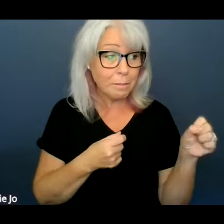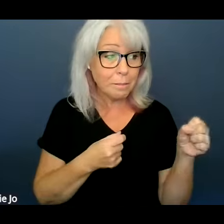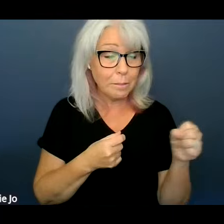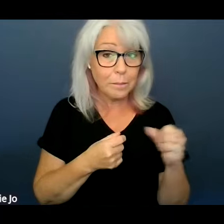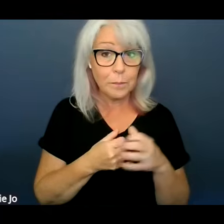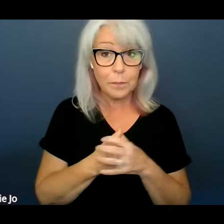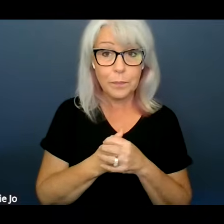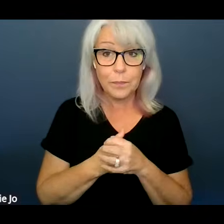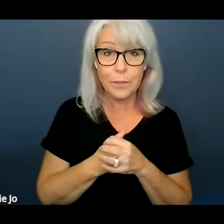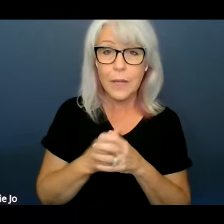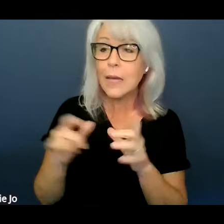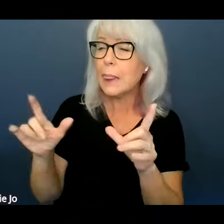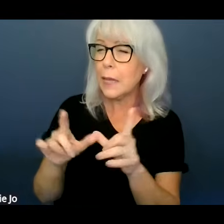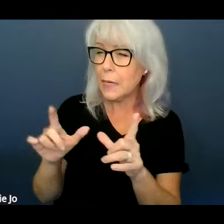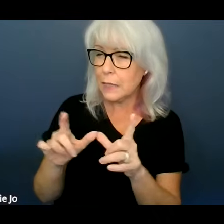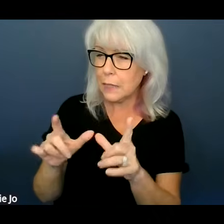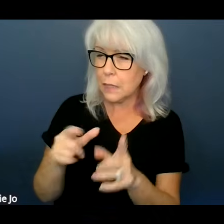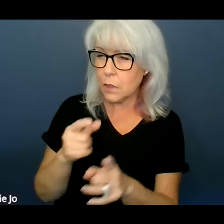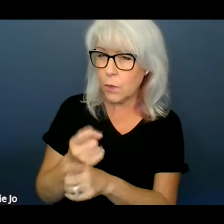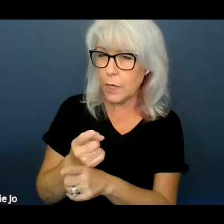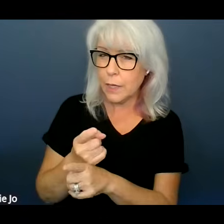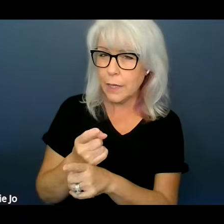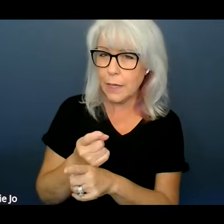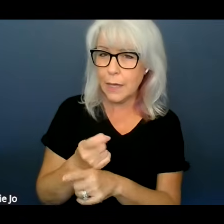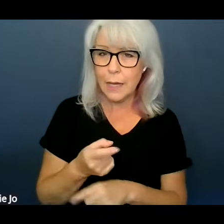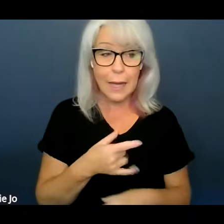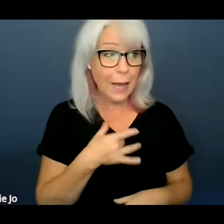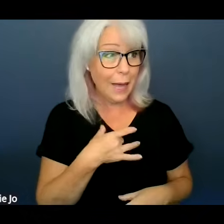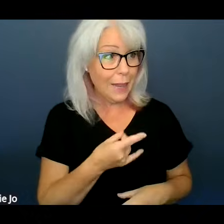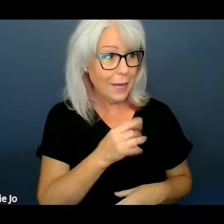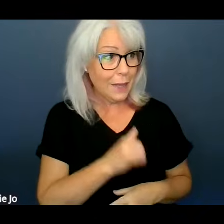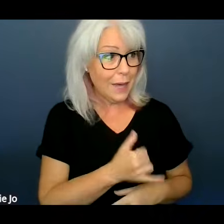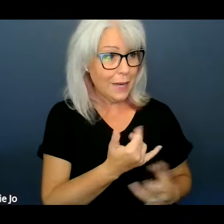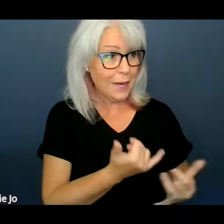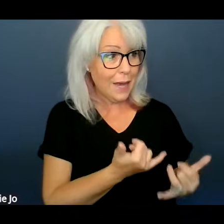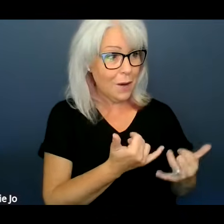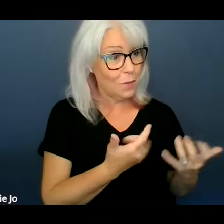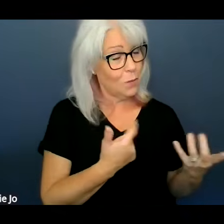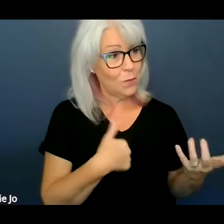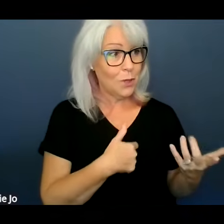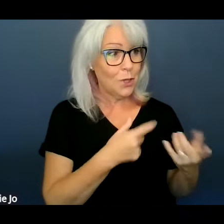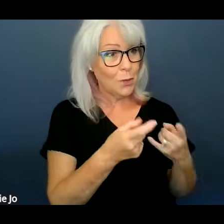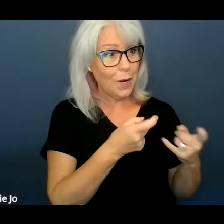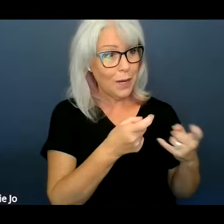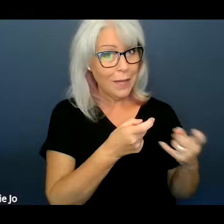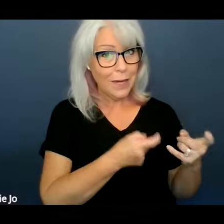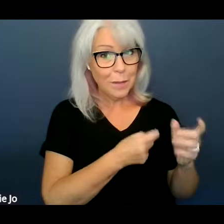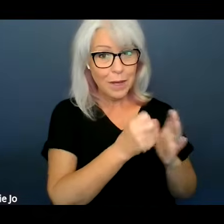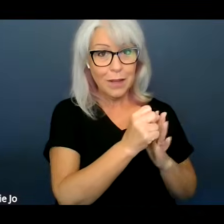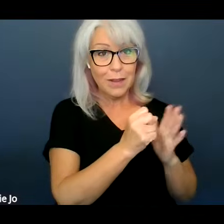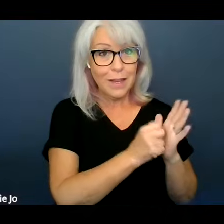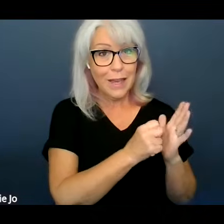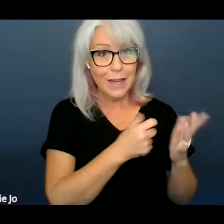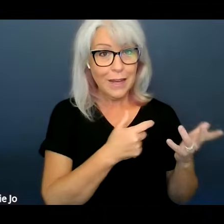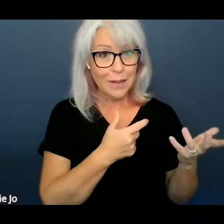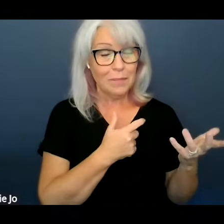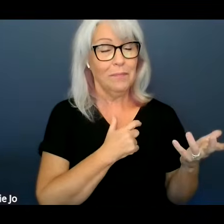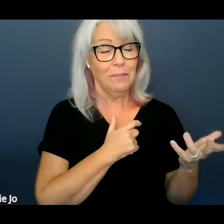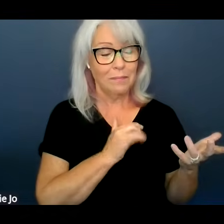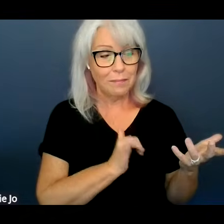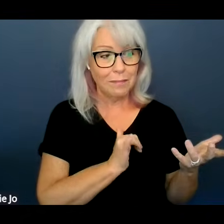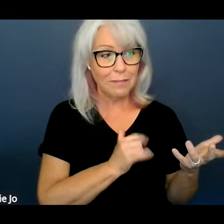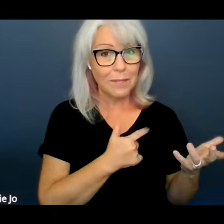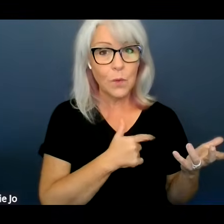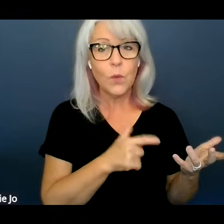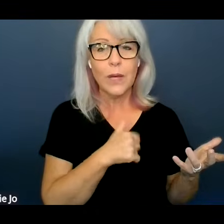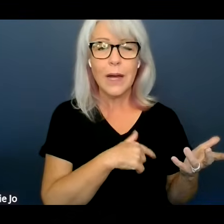Or licensed. I don't know. I kind of like it now. We're Um, we're regulated. I'm growing fonder here. But we're regulated by Um, the State Bar